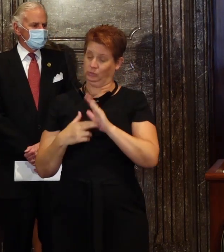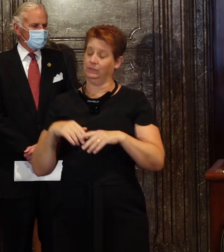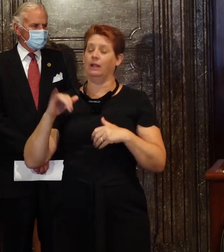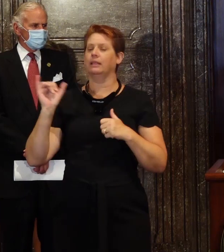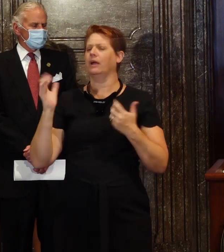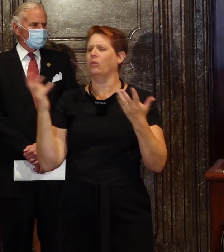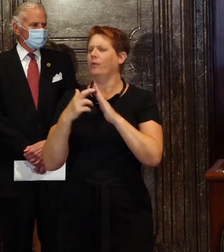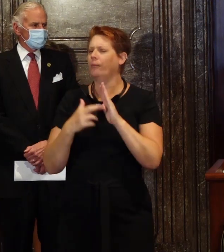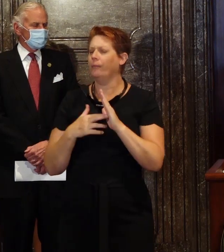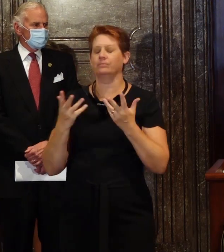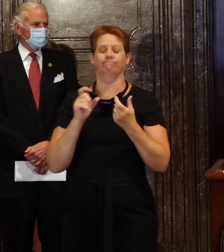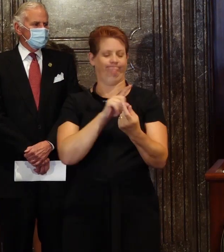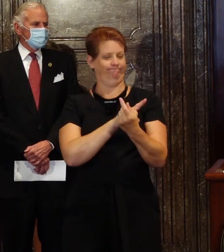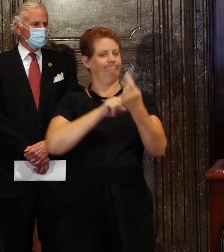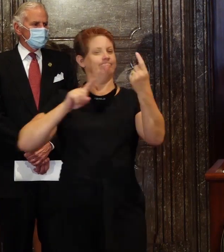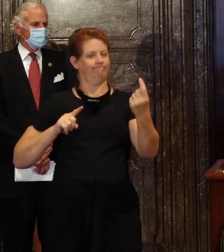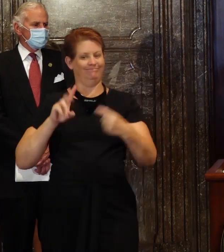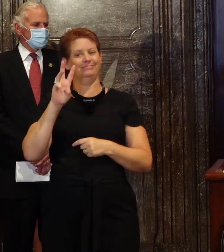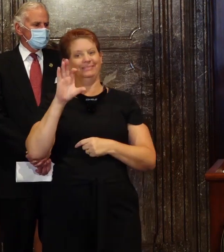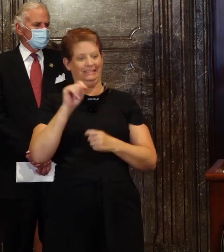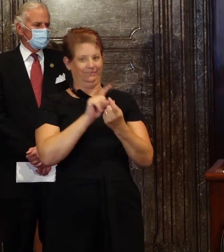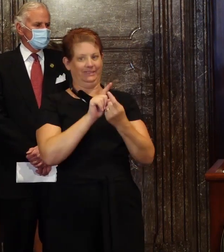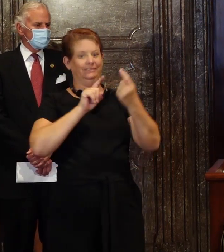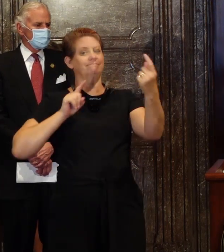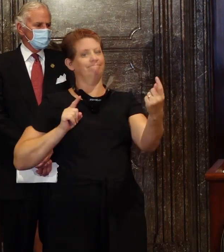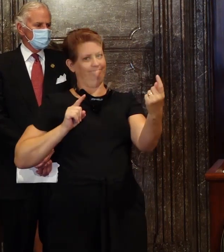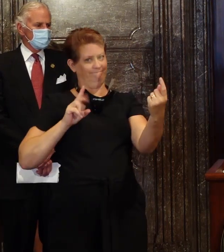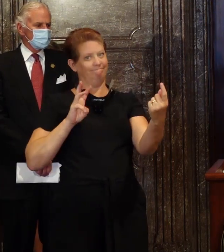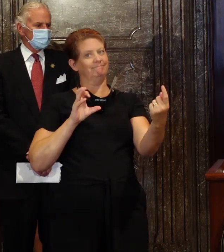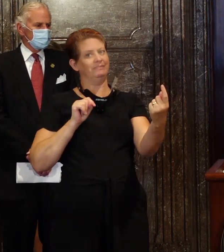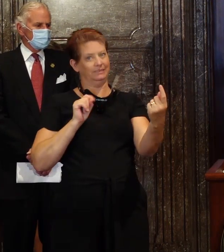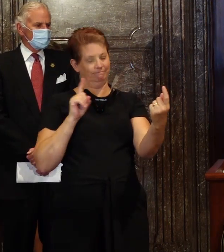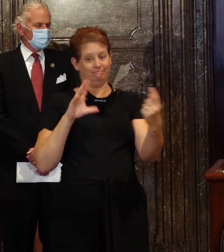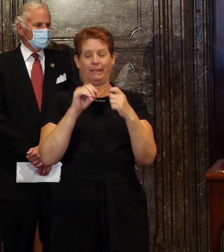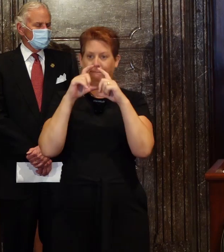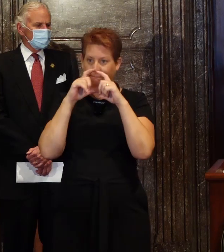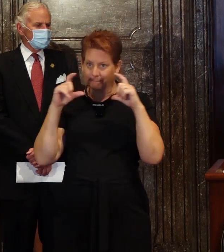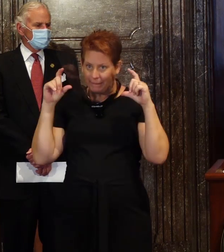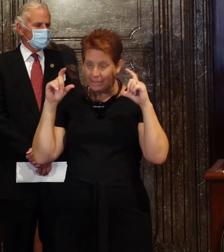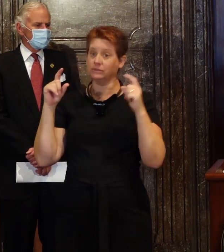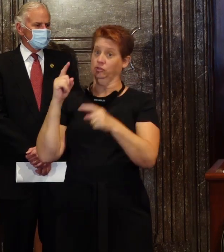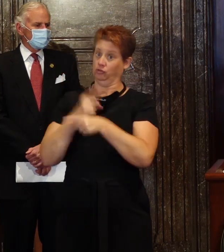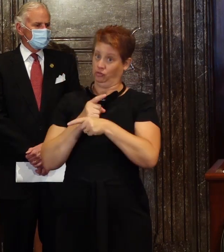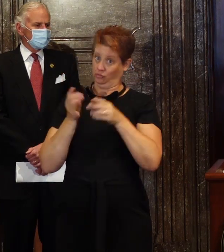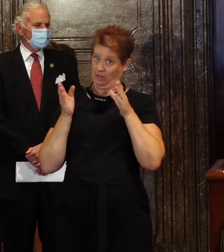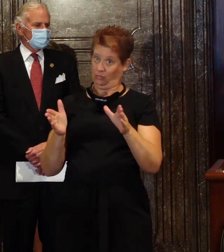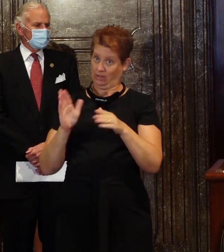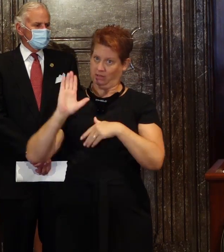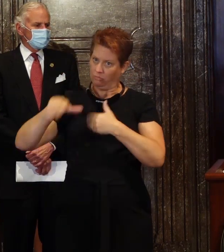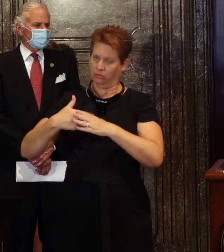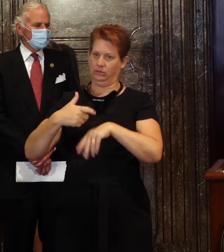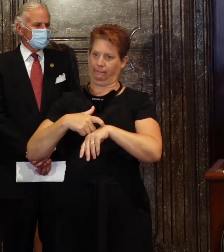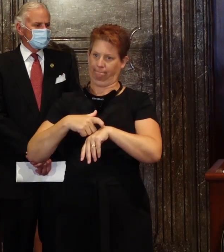such as social distancing, staying at least 6 feet away from their loved one, and wearing a mask properly at all